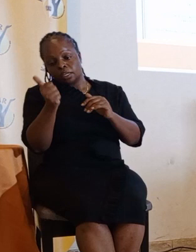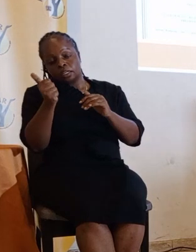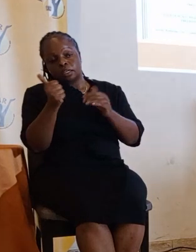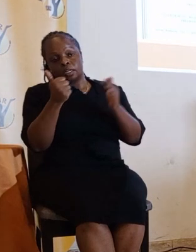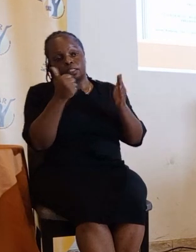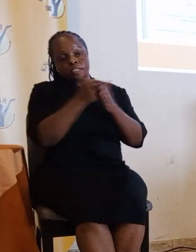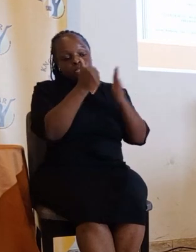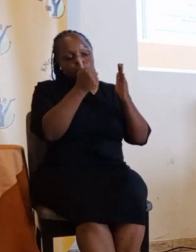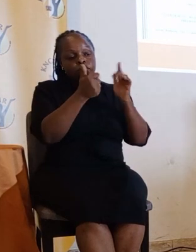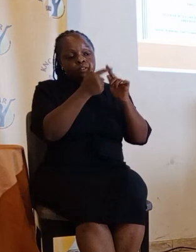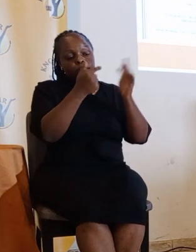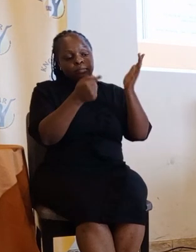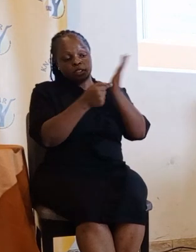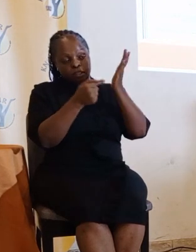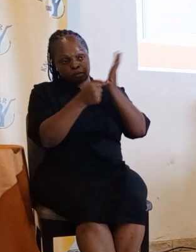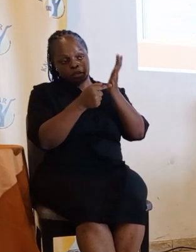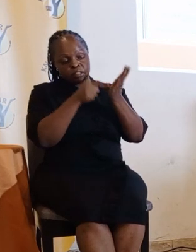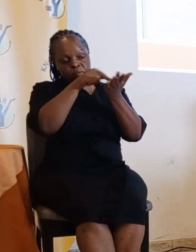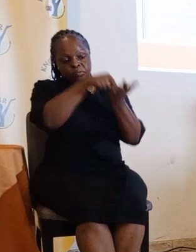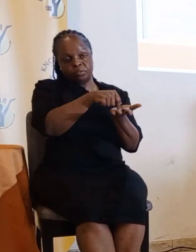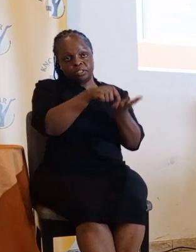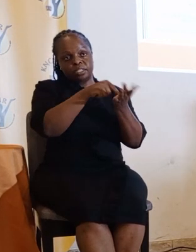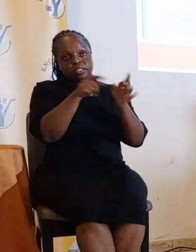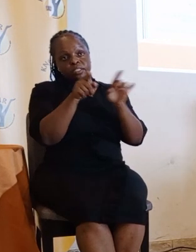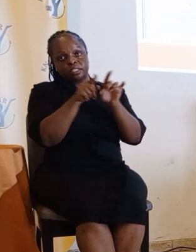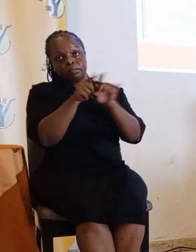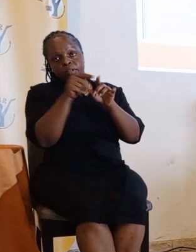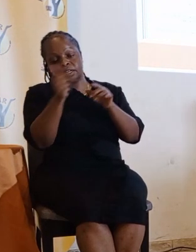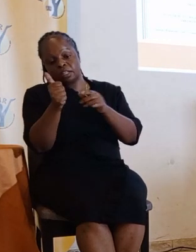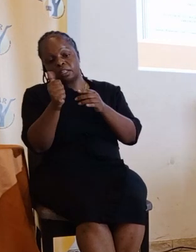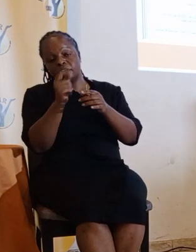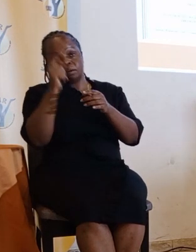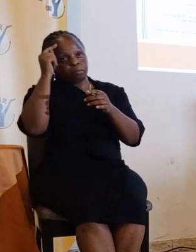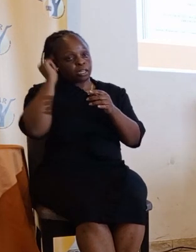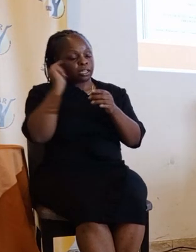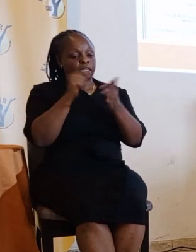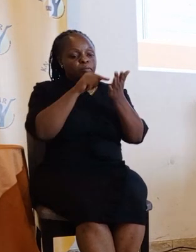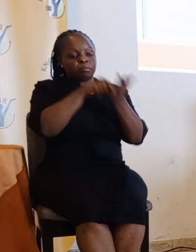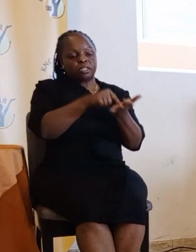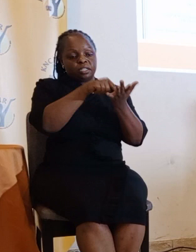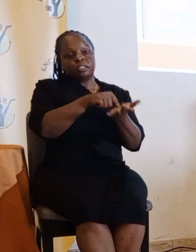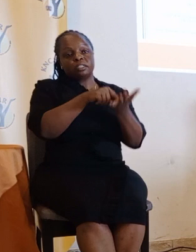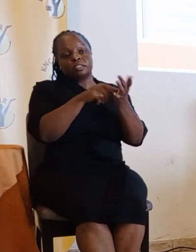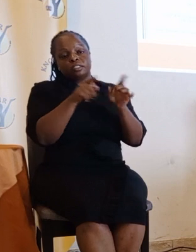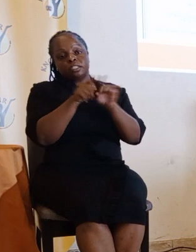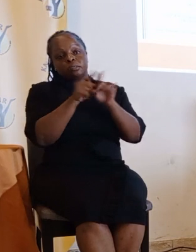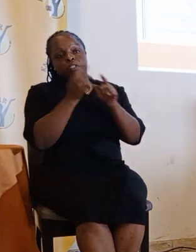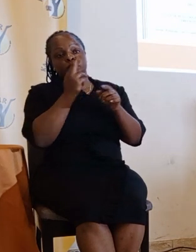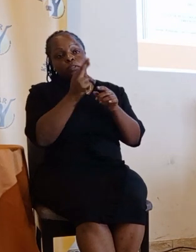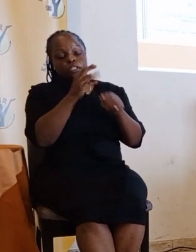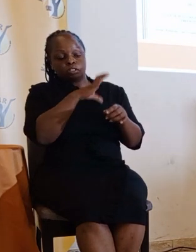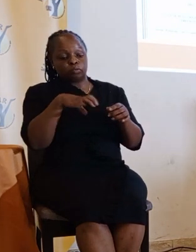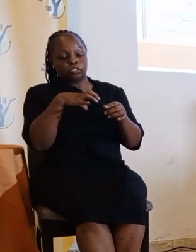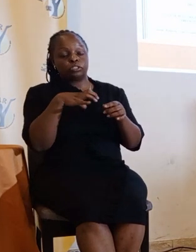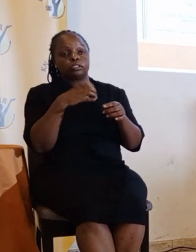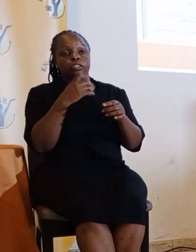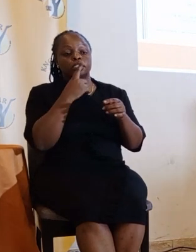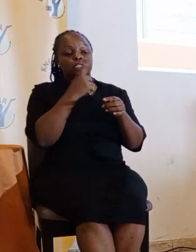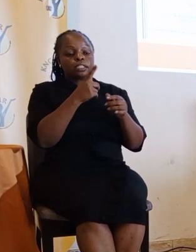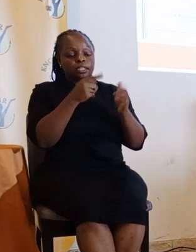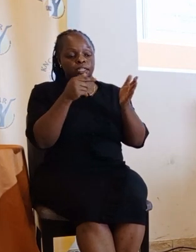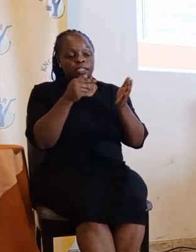of cyberbullying, blackmail, and extortions were also reported. The Commission condemns